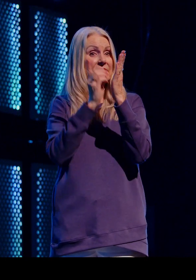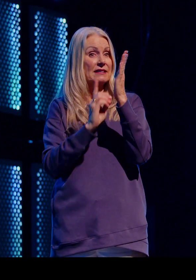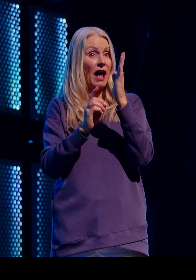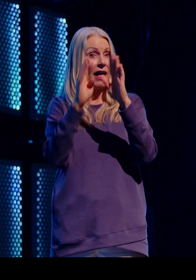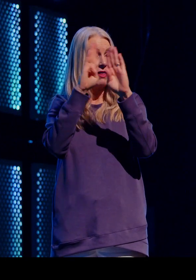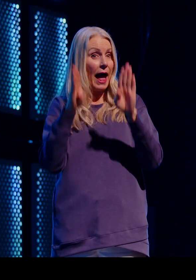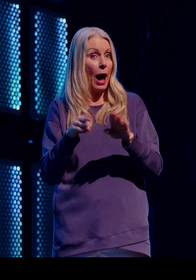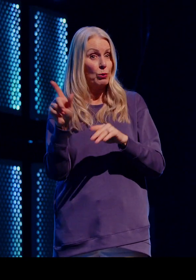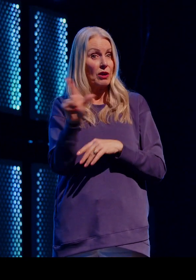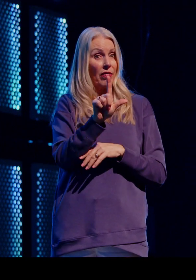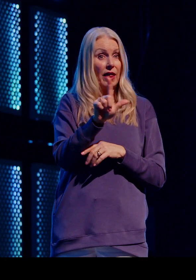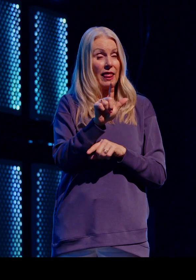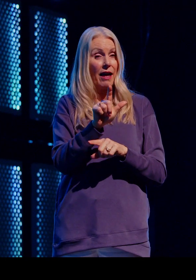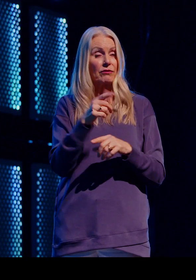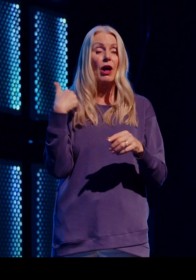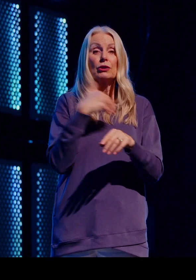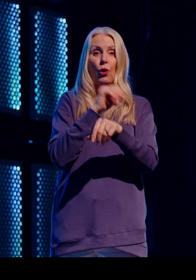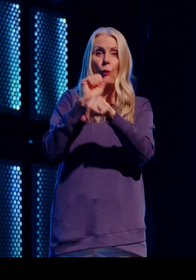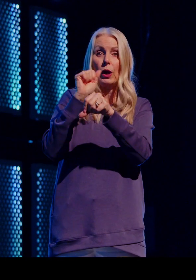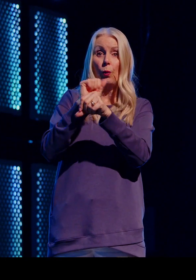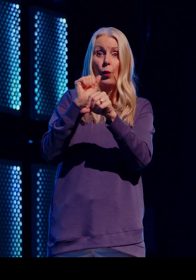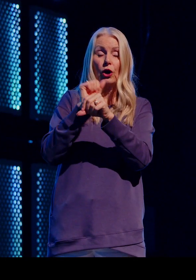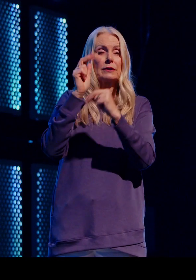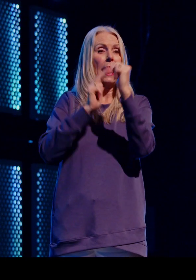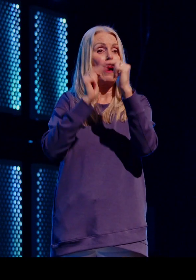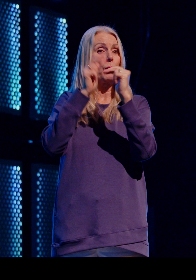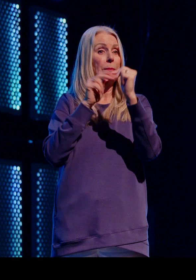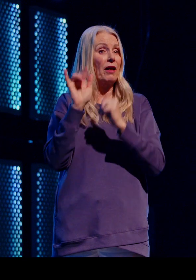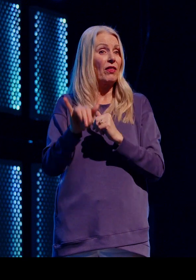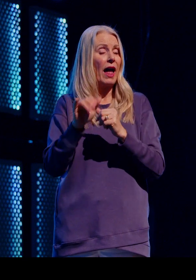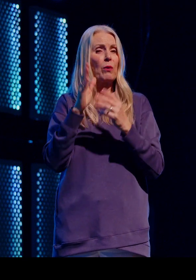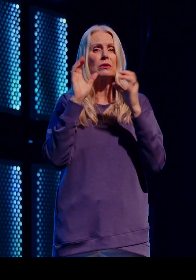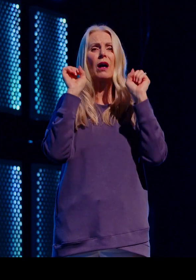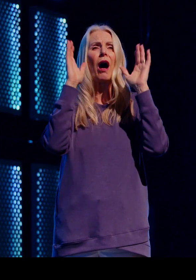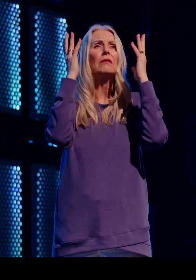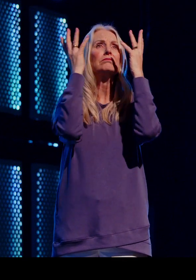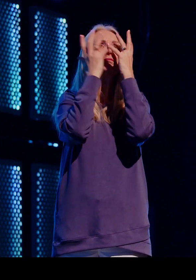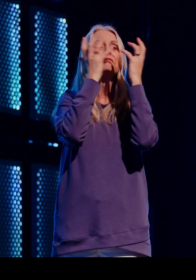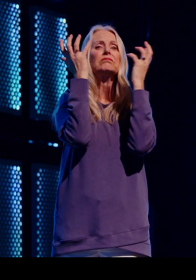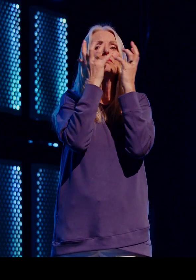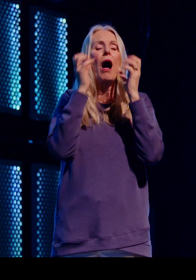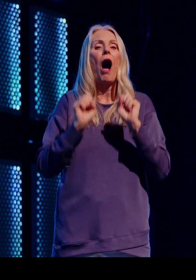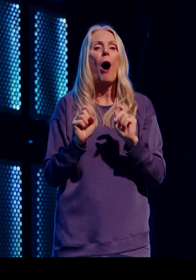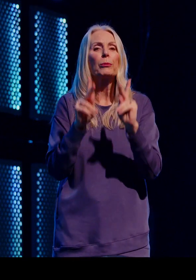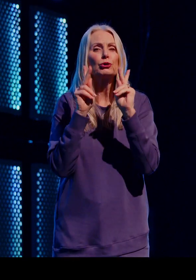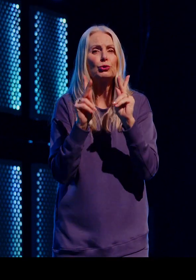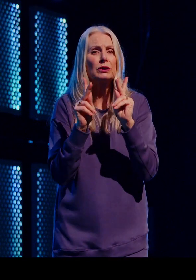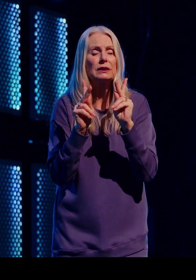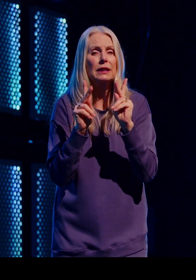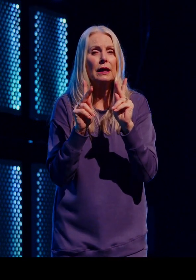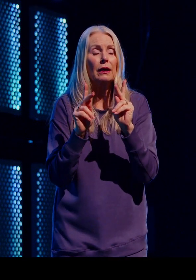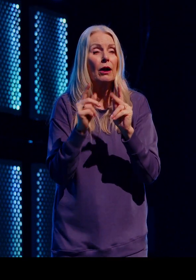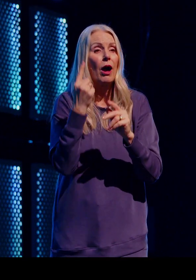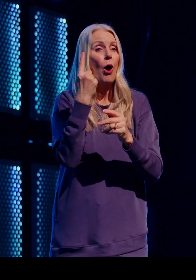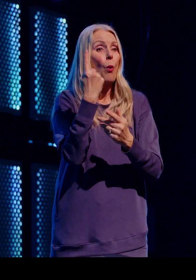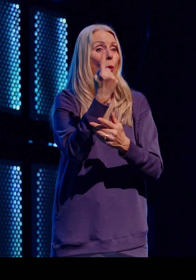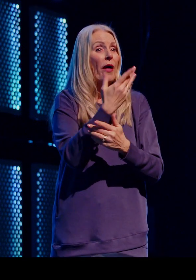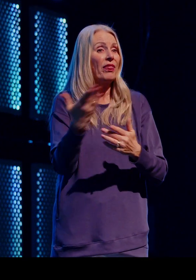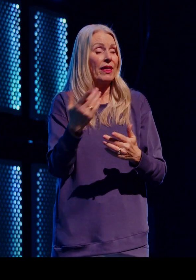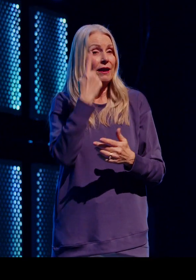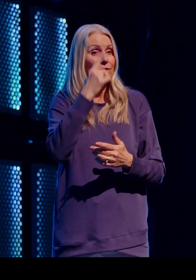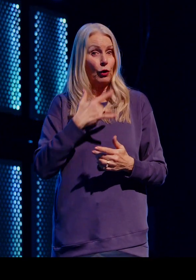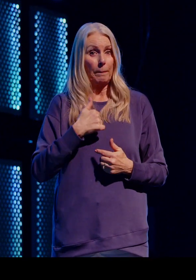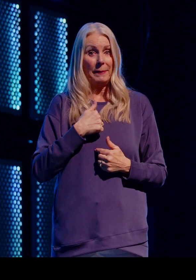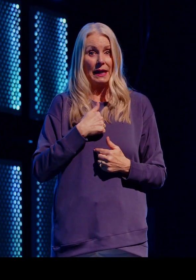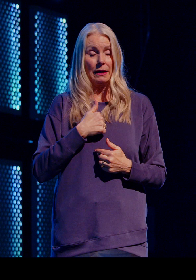But we went to work, and we built this thing, and it was just an amazing opportunity. And one of the things I think that stands out most to me was that